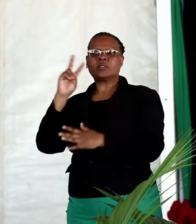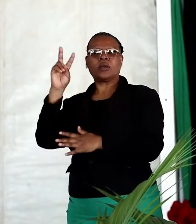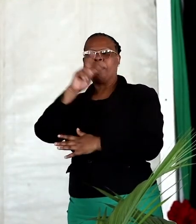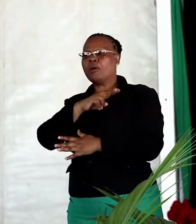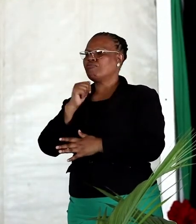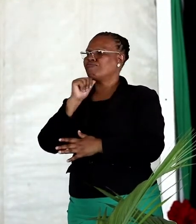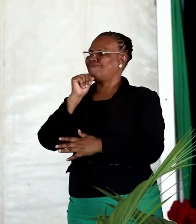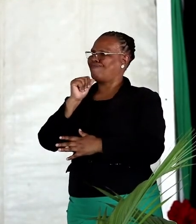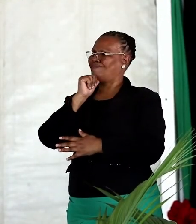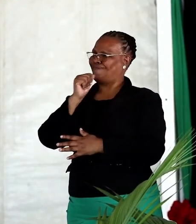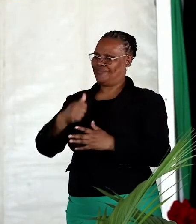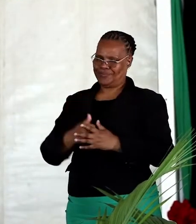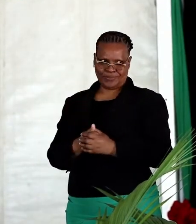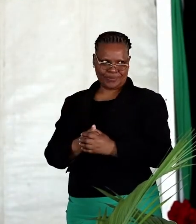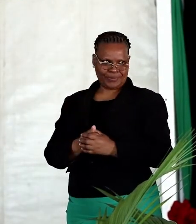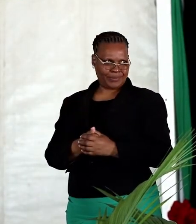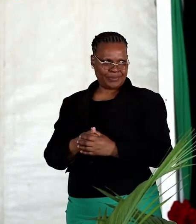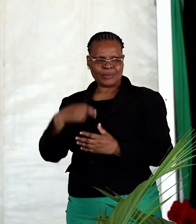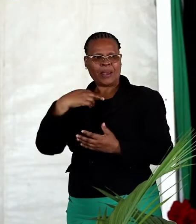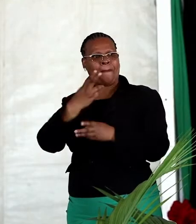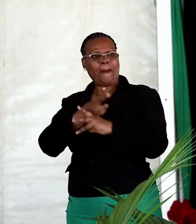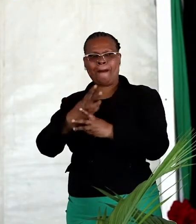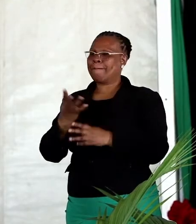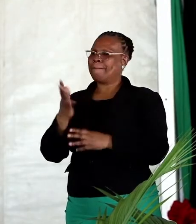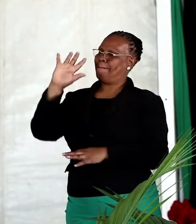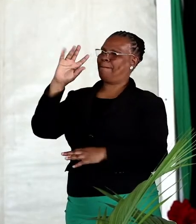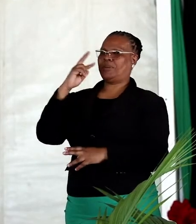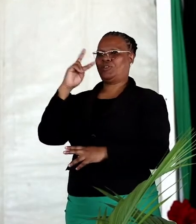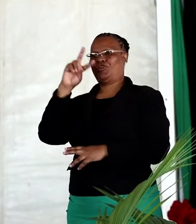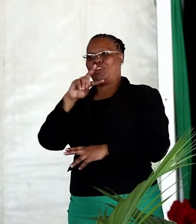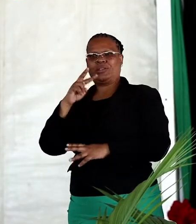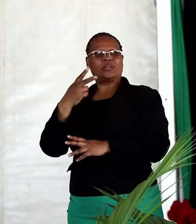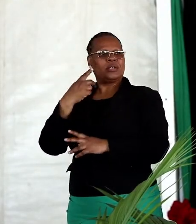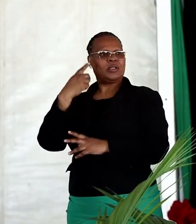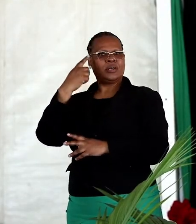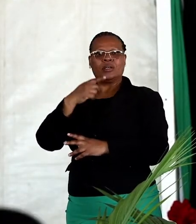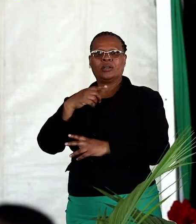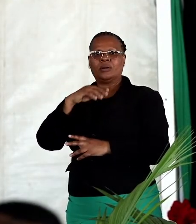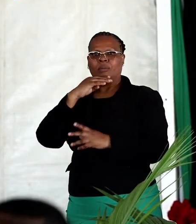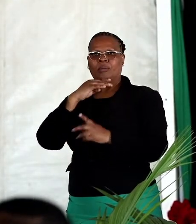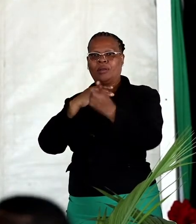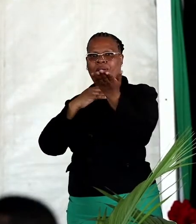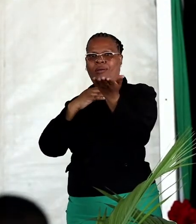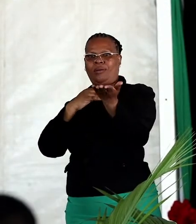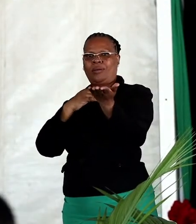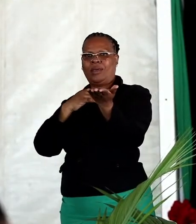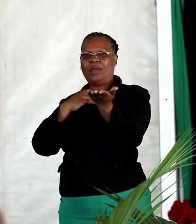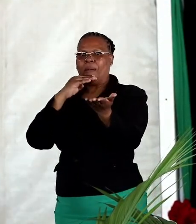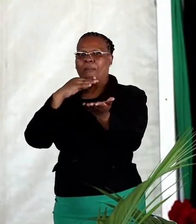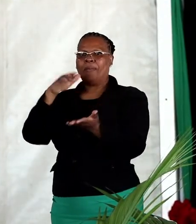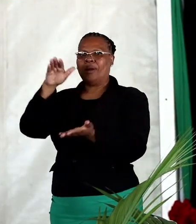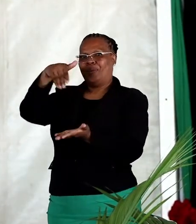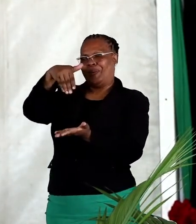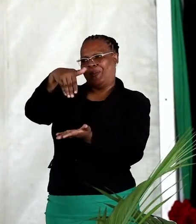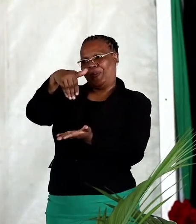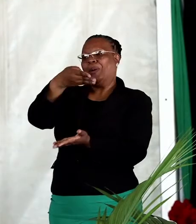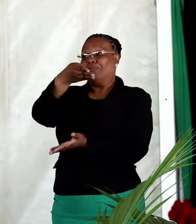ke. Cela nje uthi Deputy Mayor bangathi ndibulisa umuntu ongekhoyo